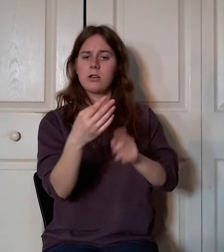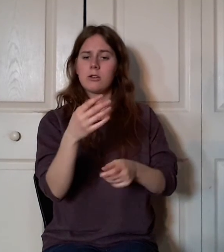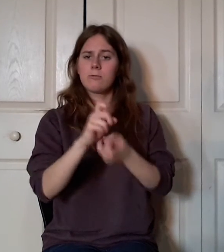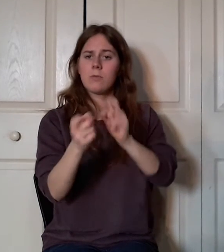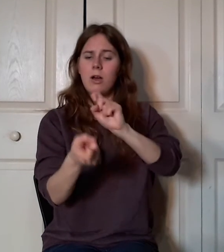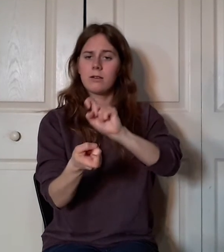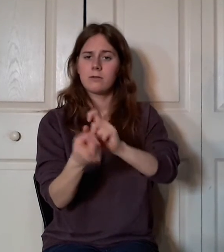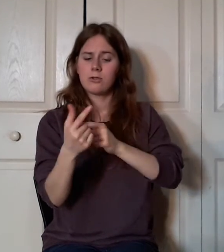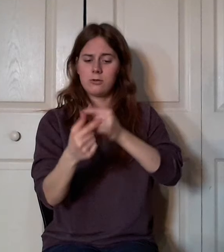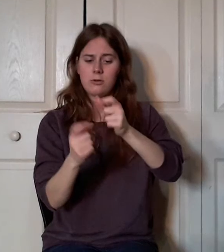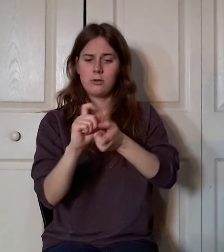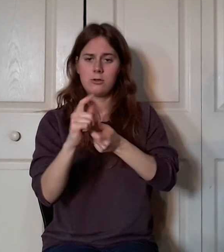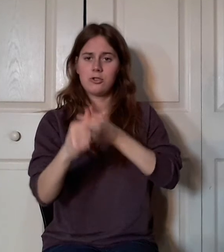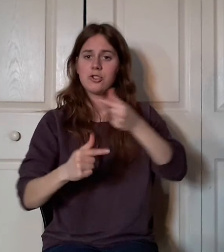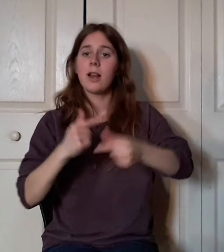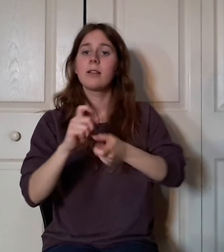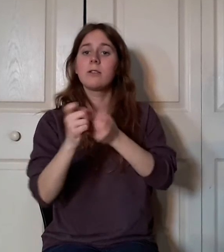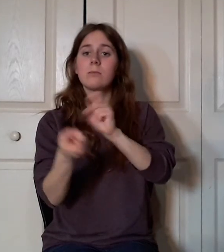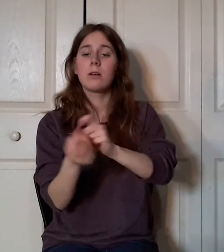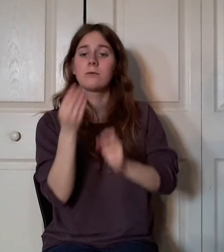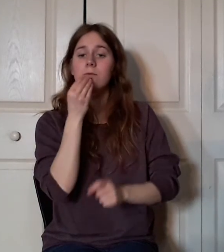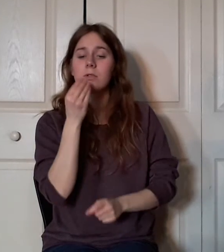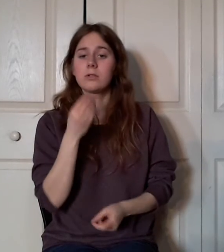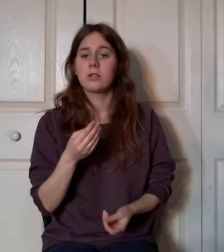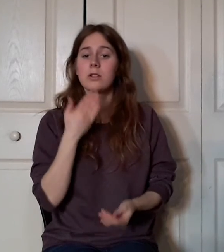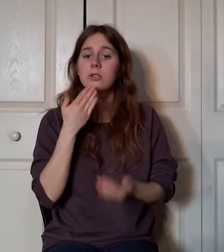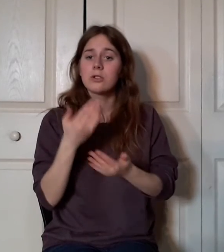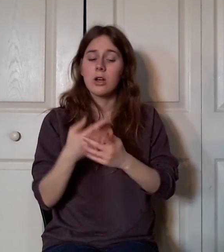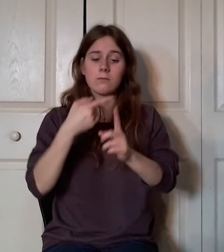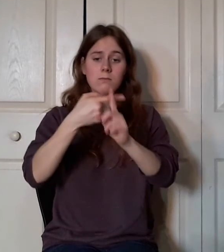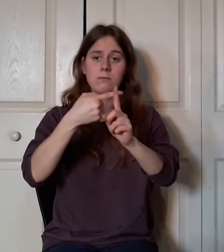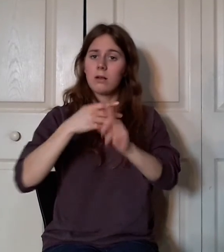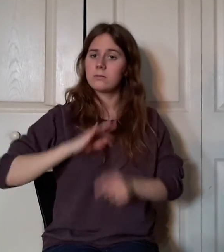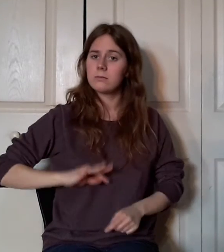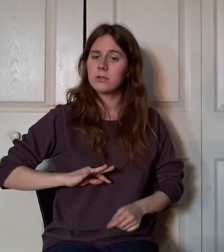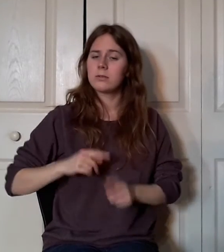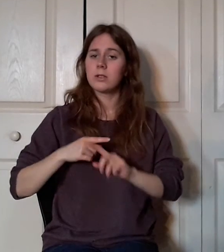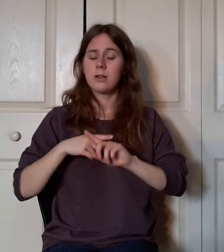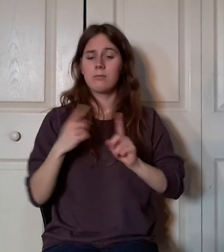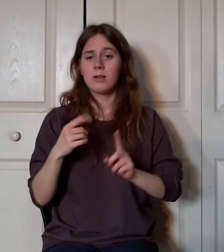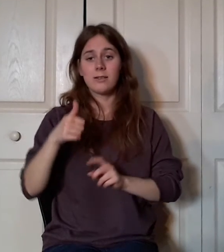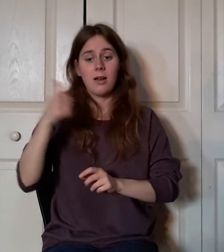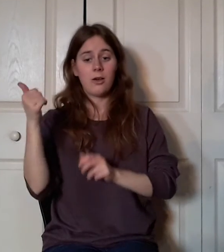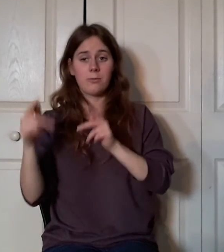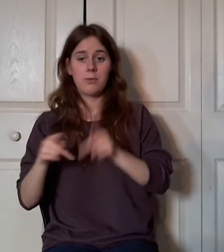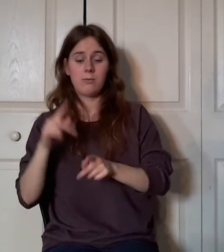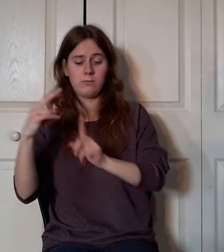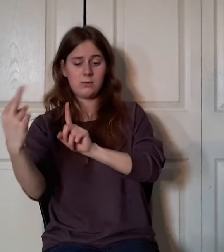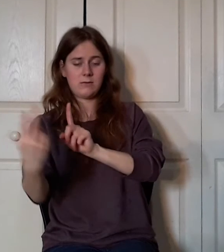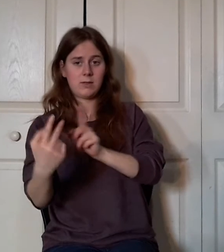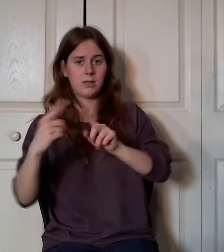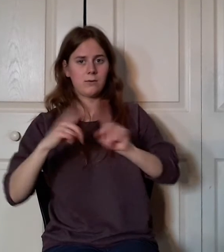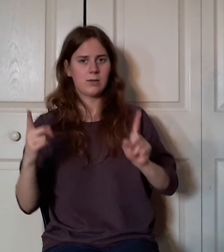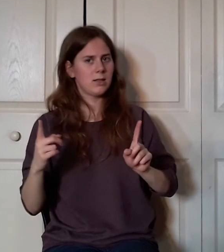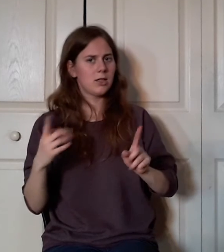it might make it more nutritious. It might provide for more vitamins. But other people would argue that, hey, we don't know exactly what all the